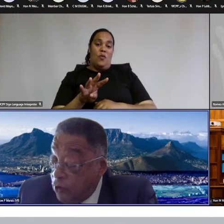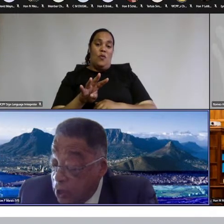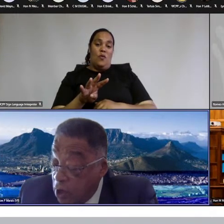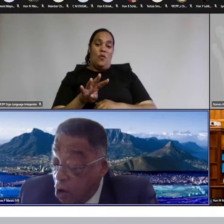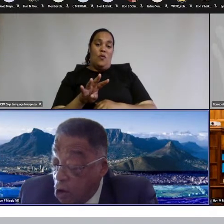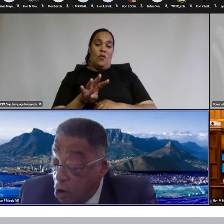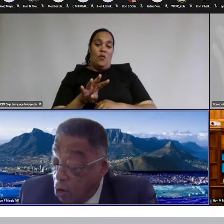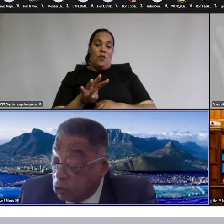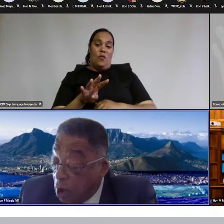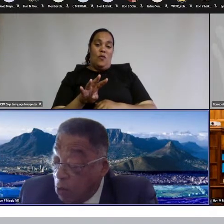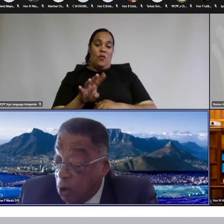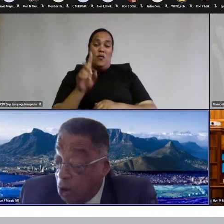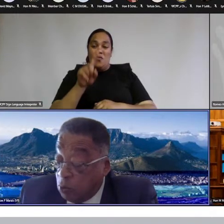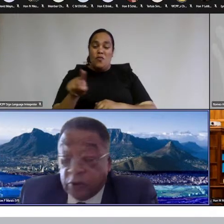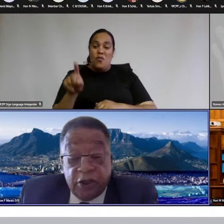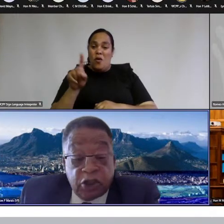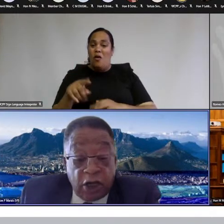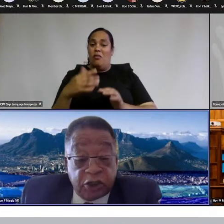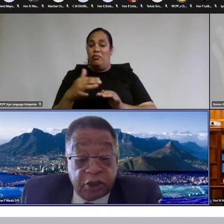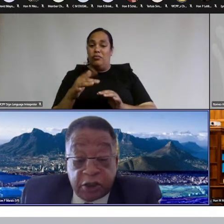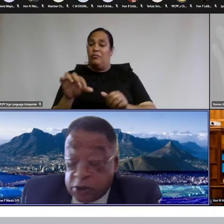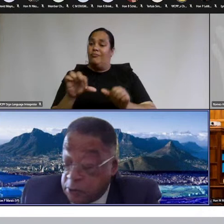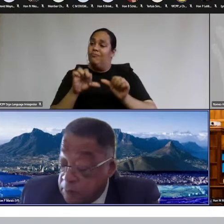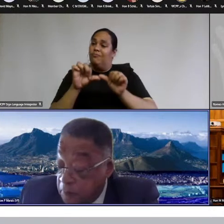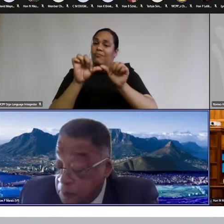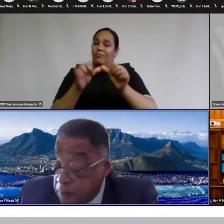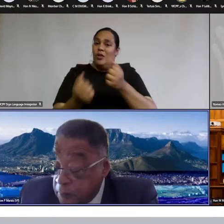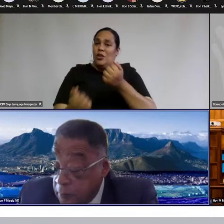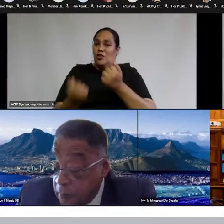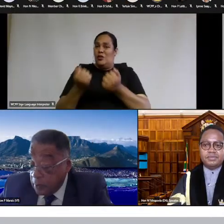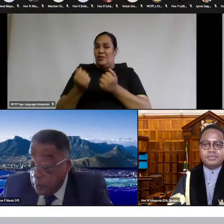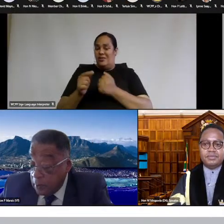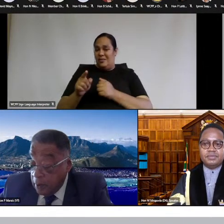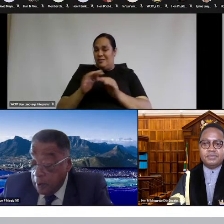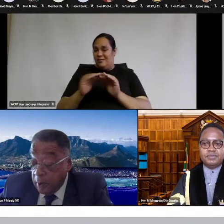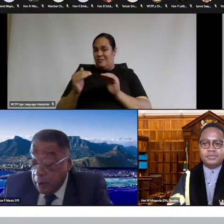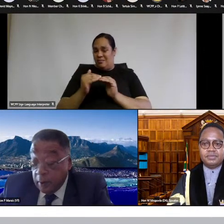it's wrong, very wrong to go along with injustices.